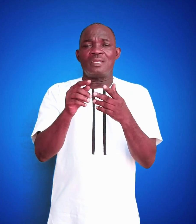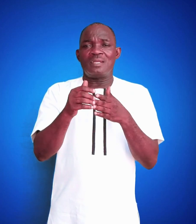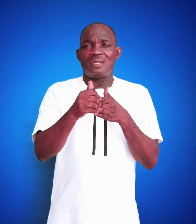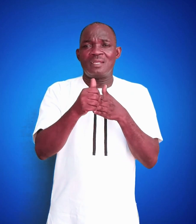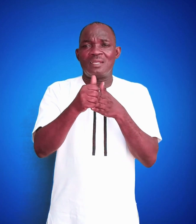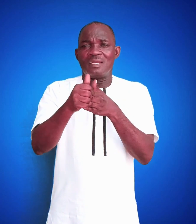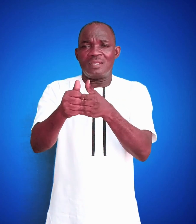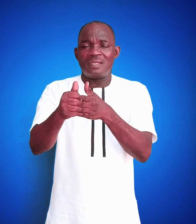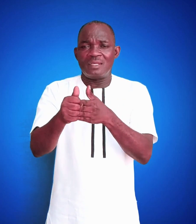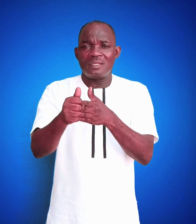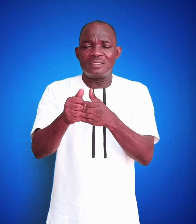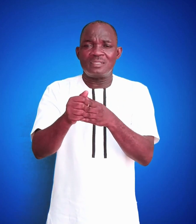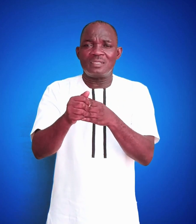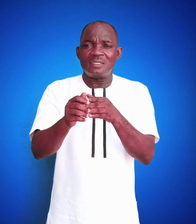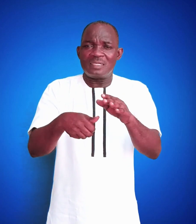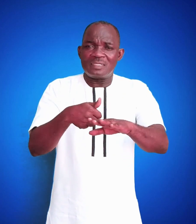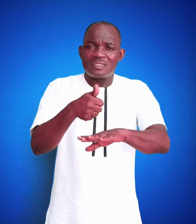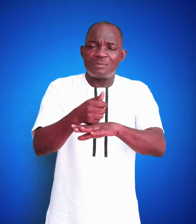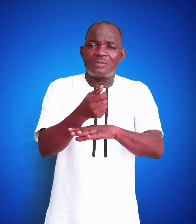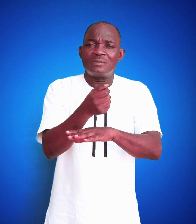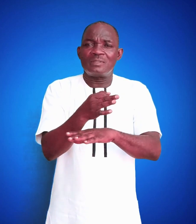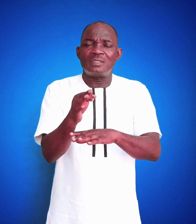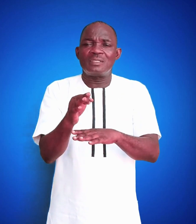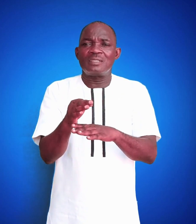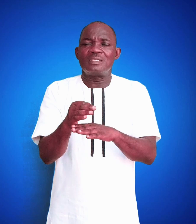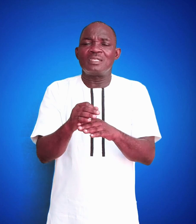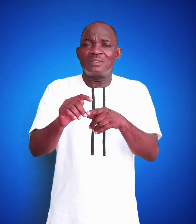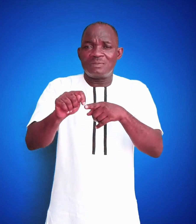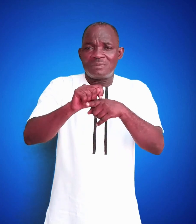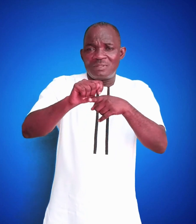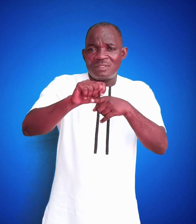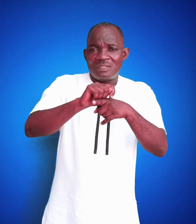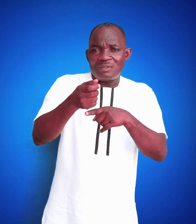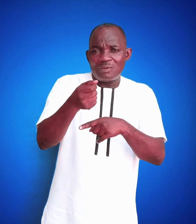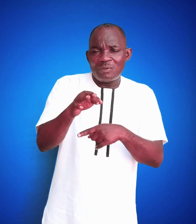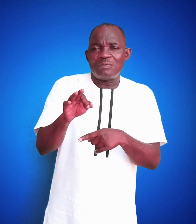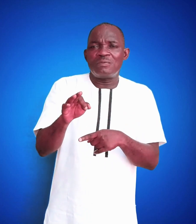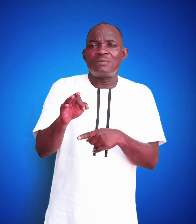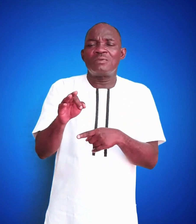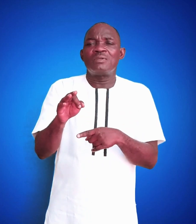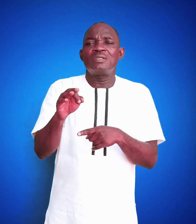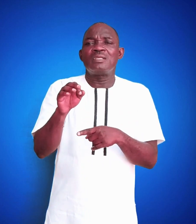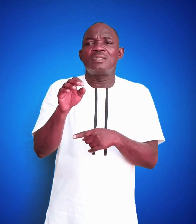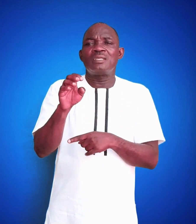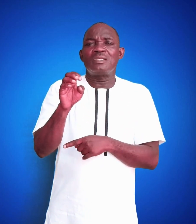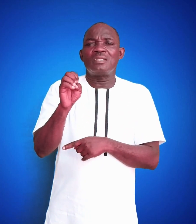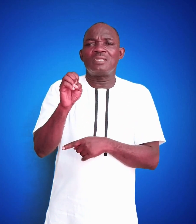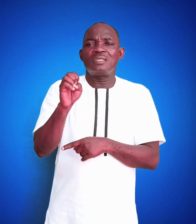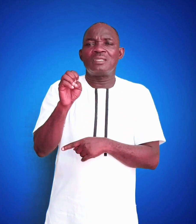Lead the formation and training of the